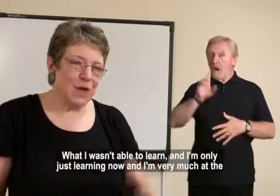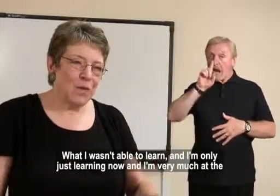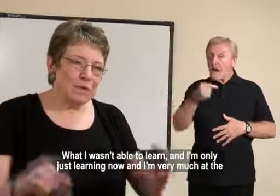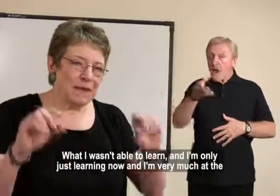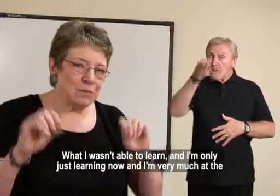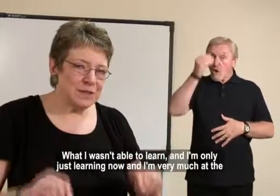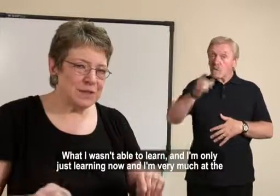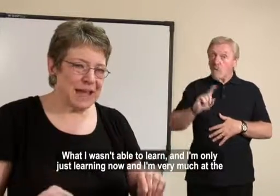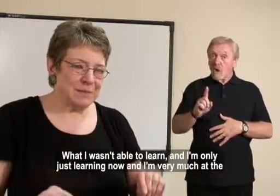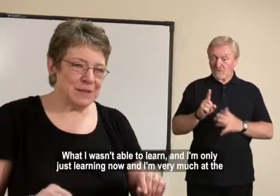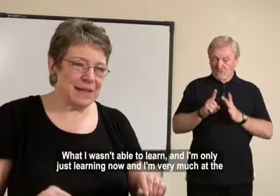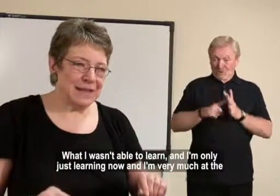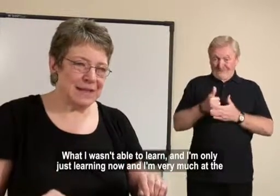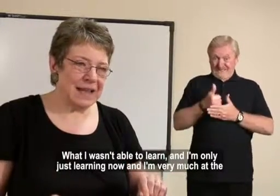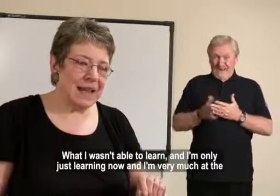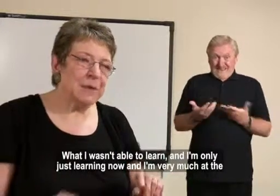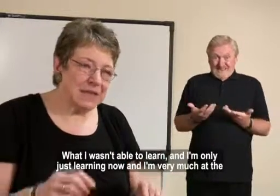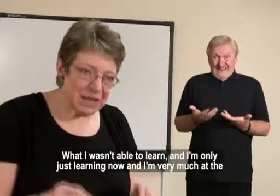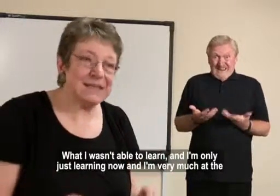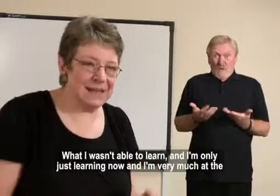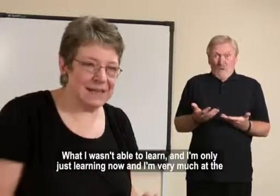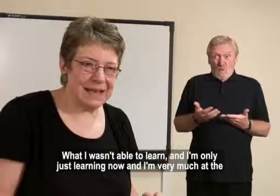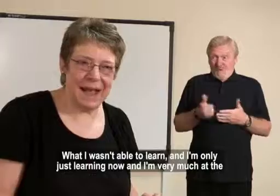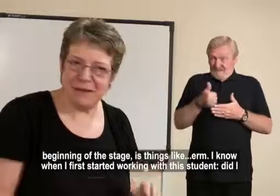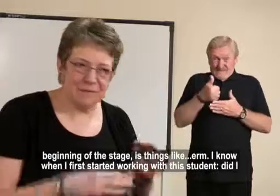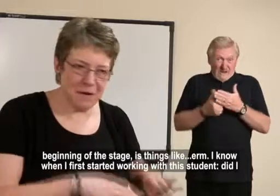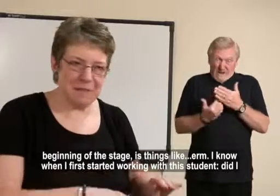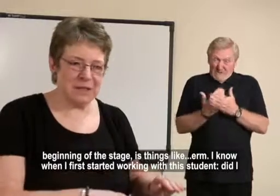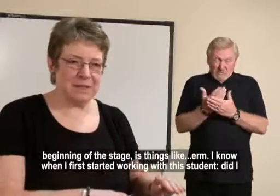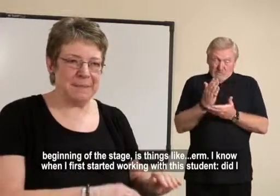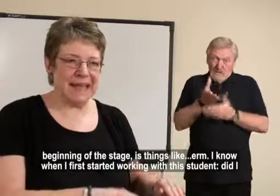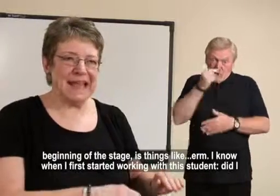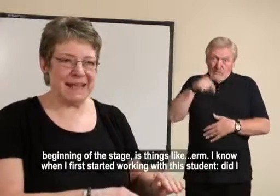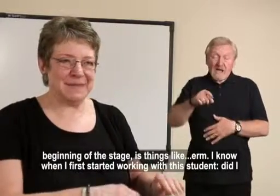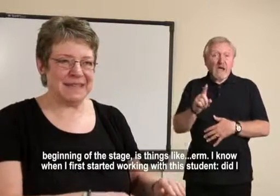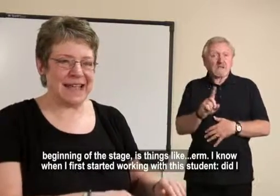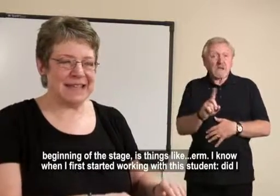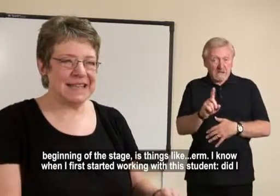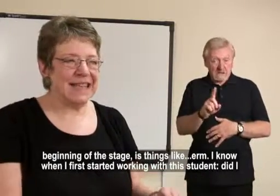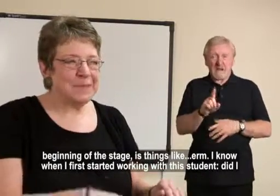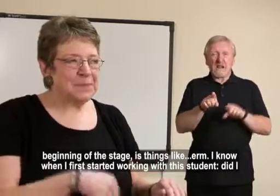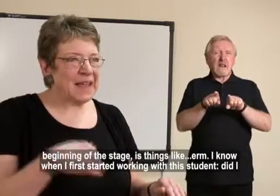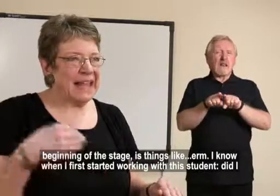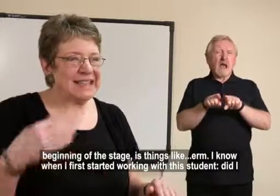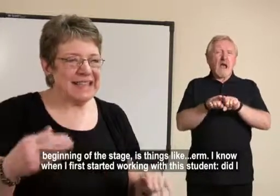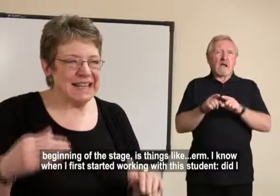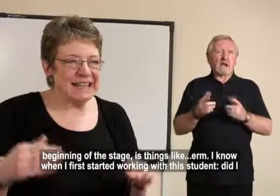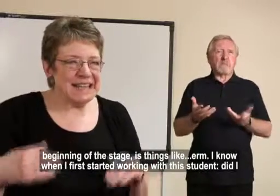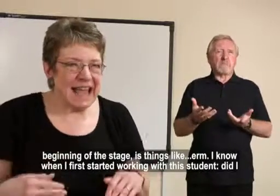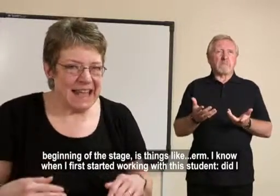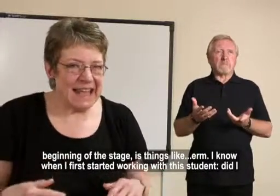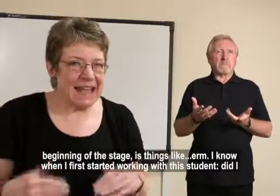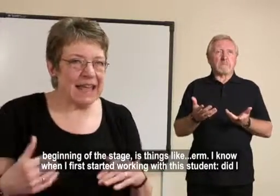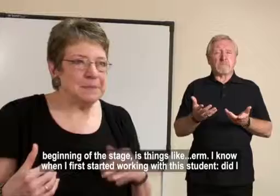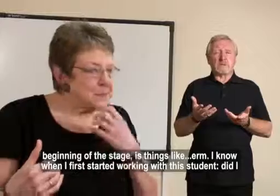course. What I wasn't able to learn, and I'm only just learning now, and I'm very much at the beginning of the stage, is